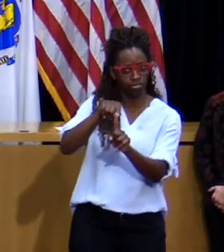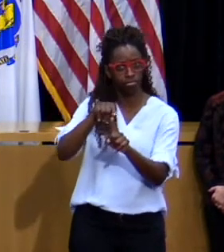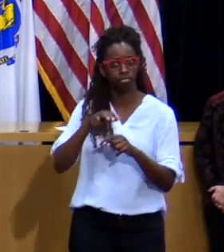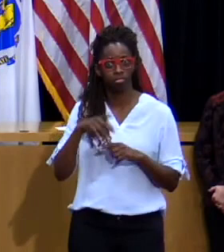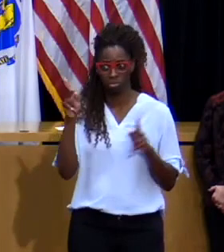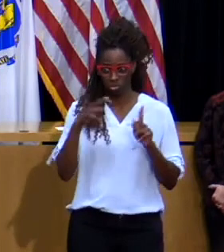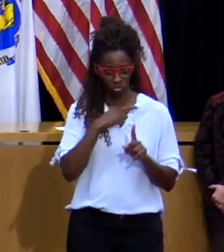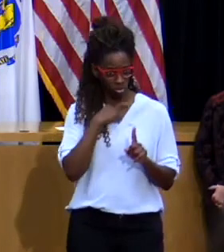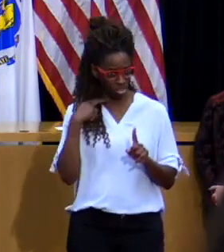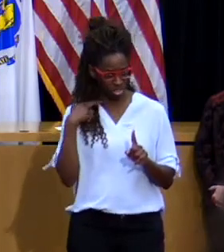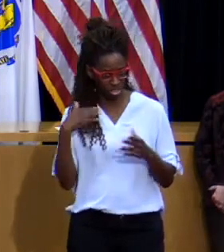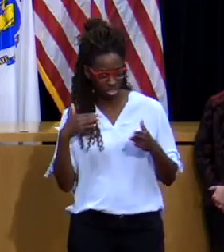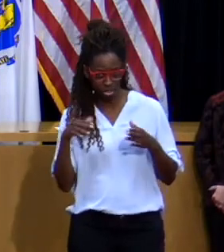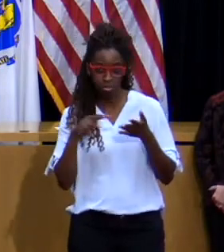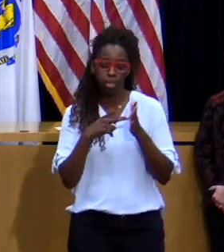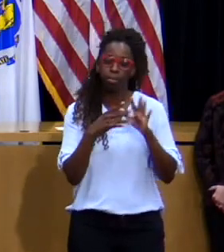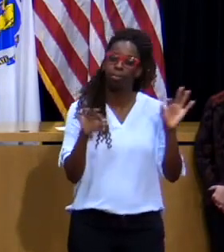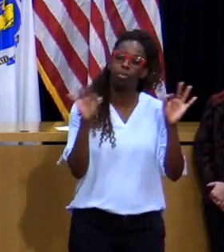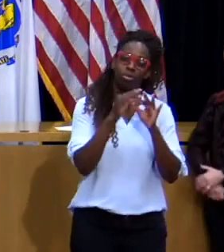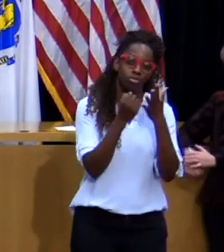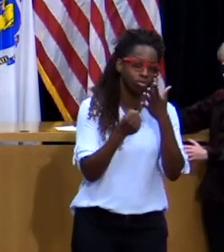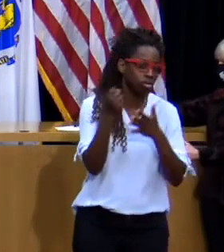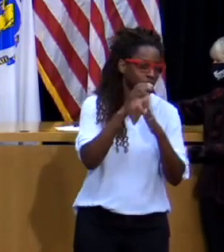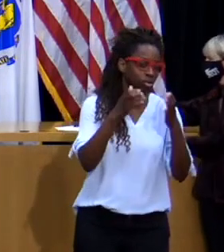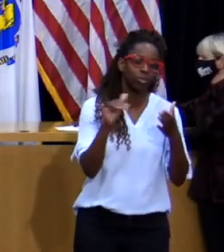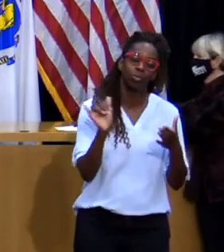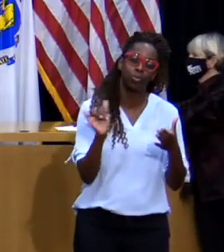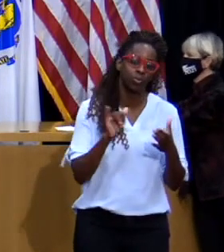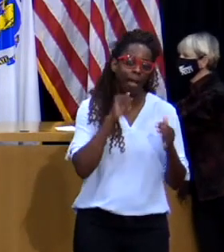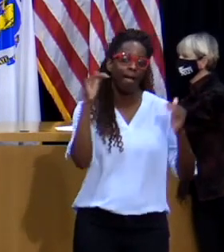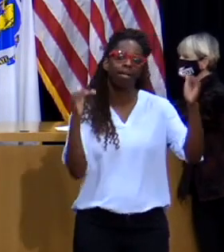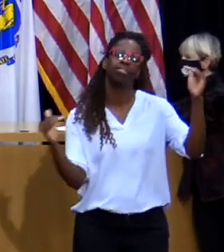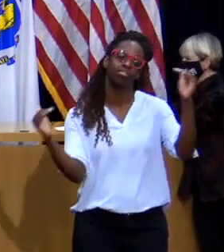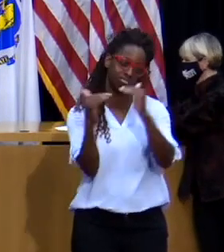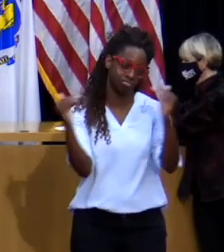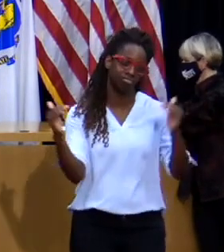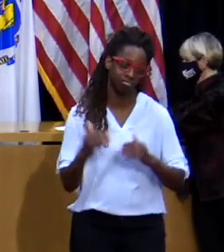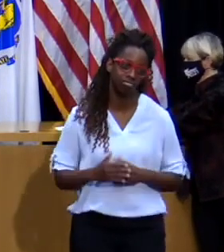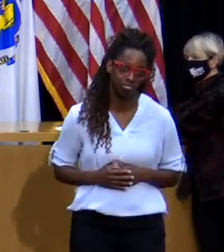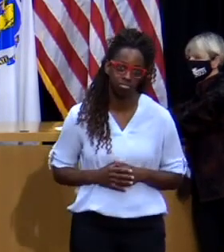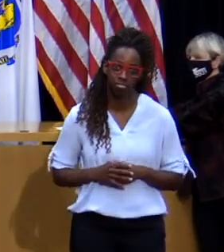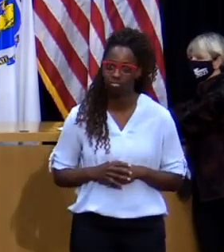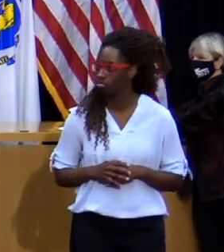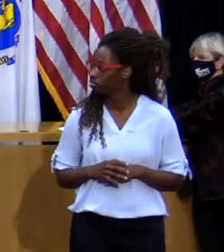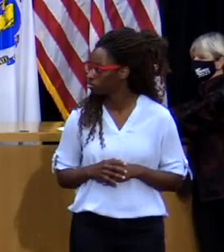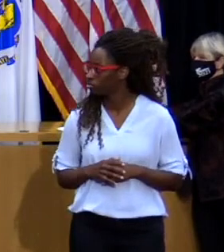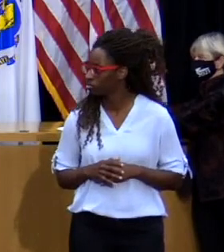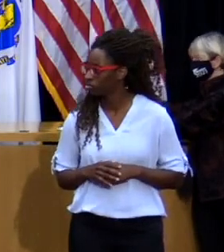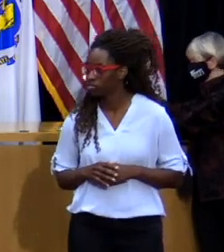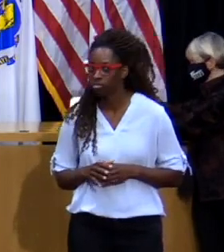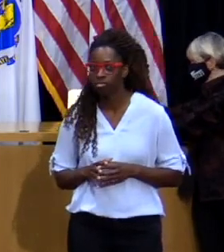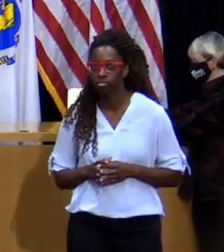was really important to prioritize that group. Governor, your federal data, Governor, shows that hospitals'